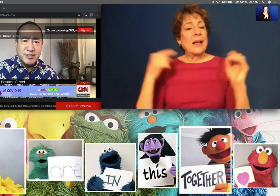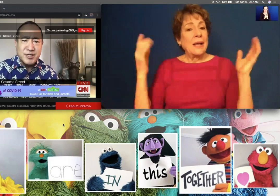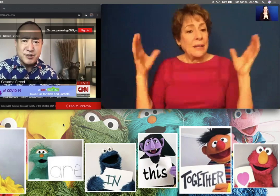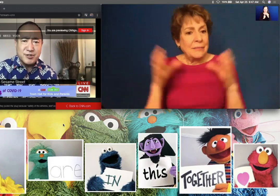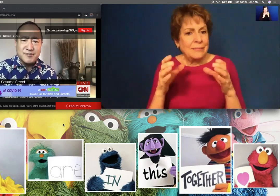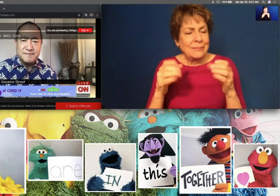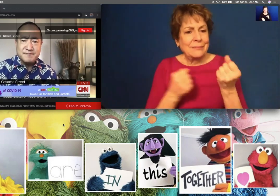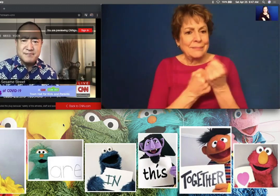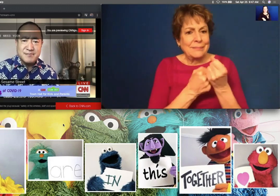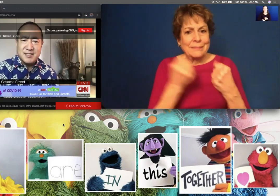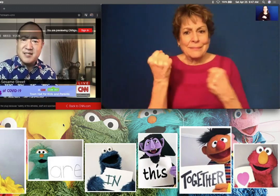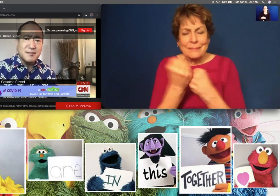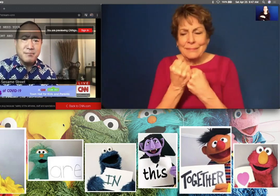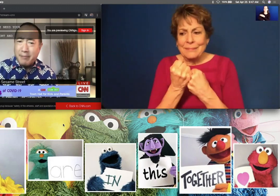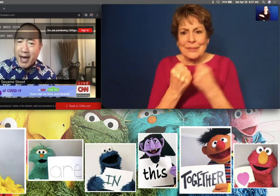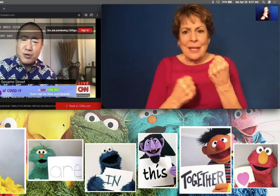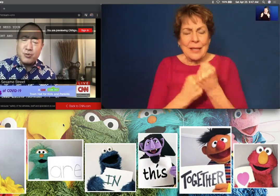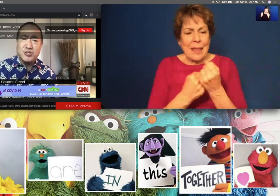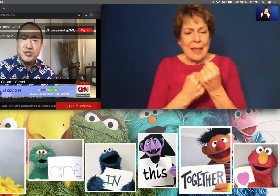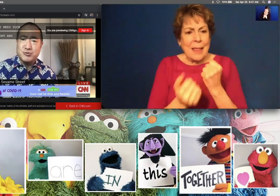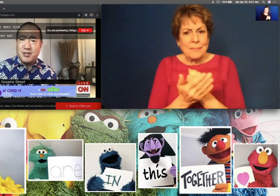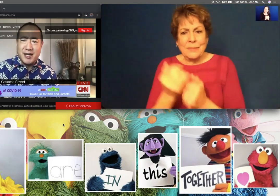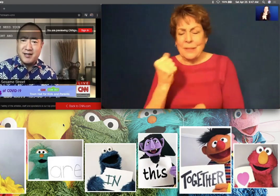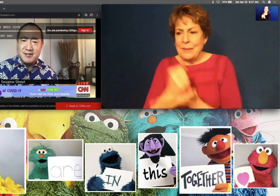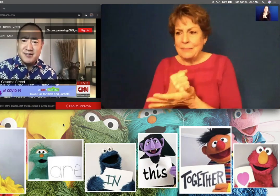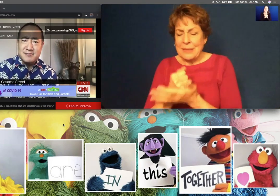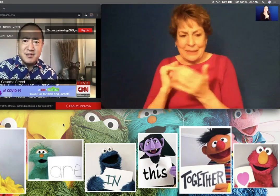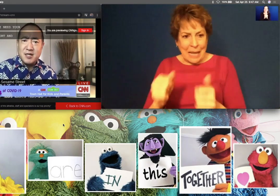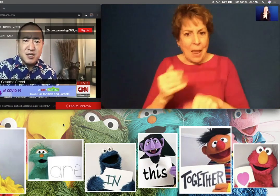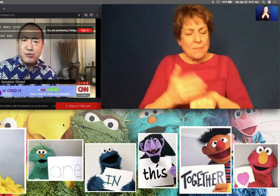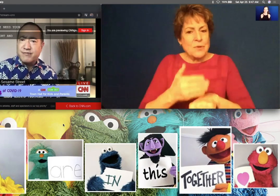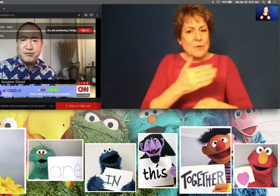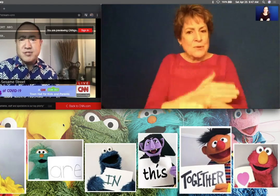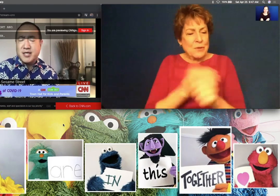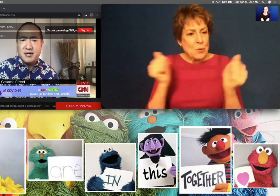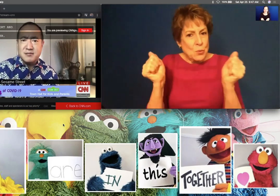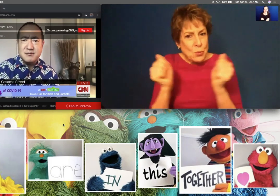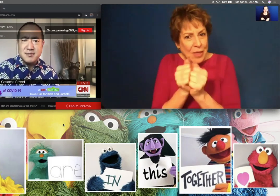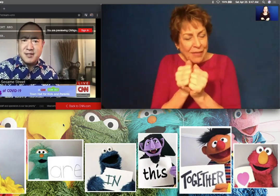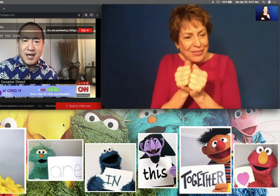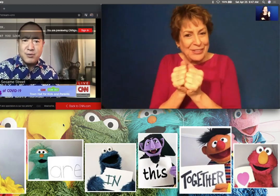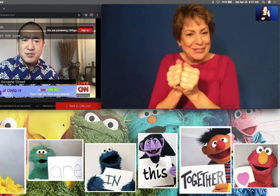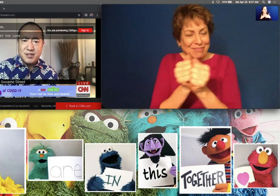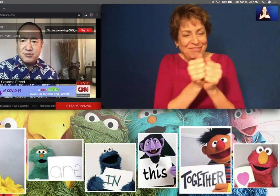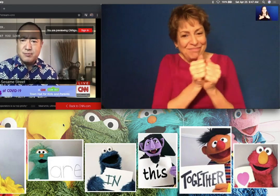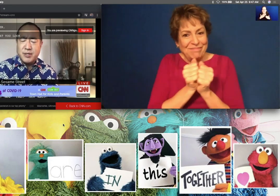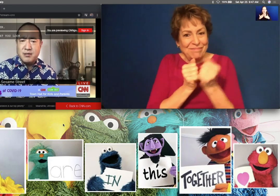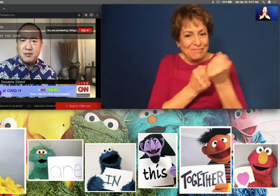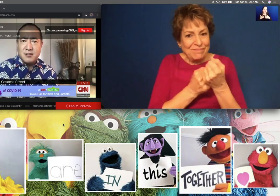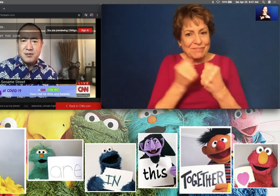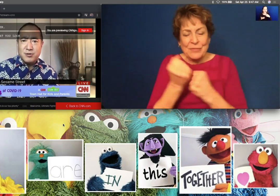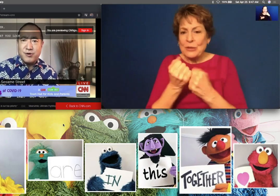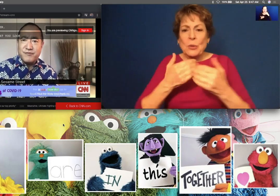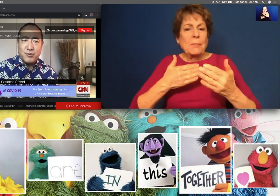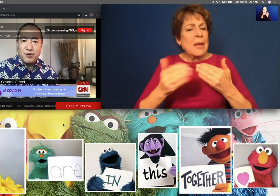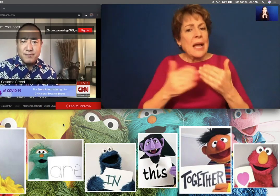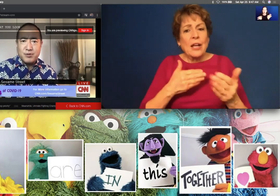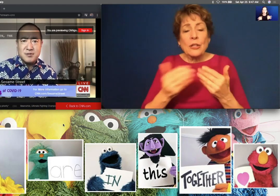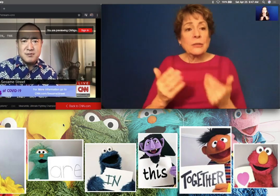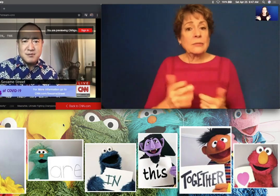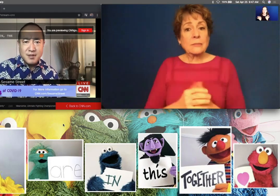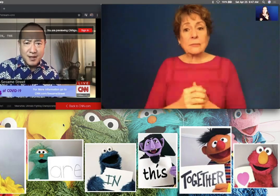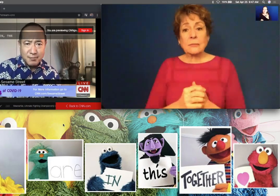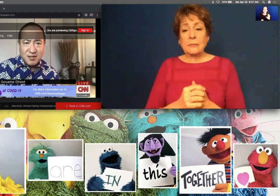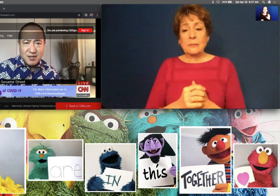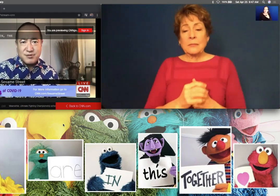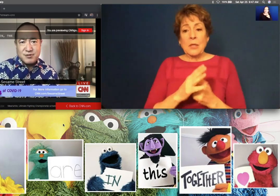better. Everyone out there, I need your help in showing support and kindness to each other. It doesn't matter what you